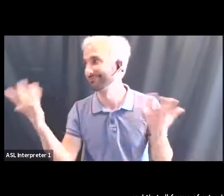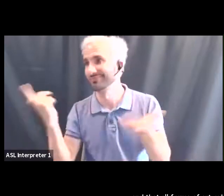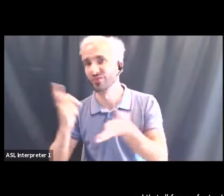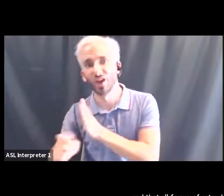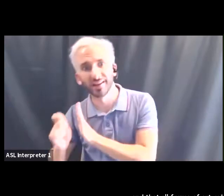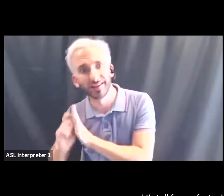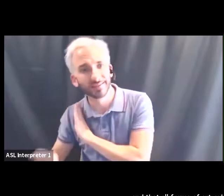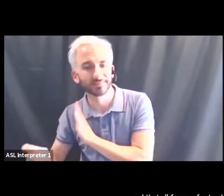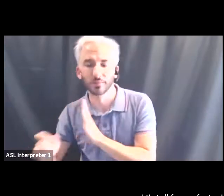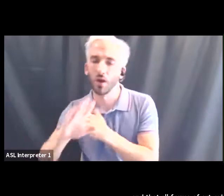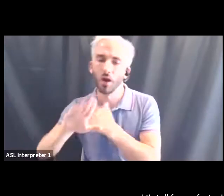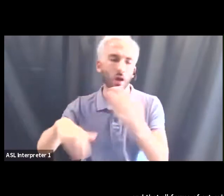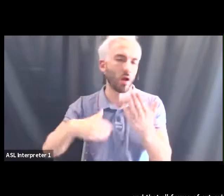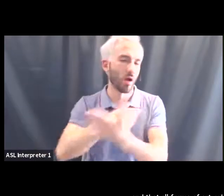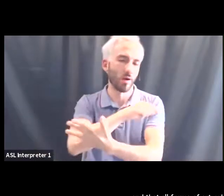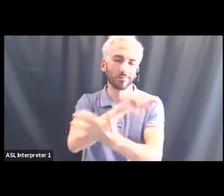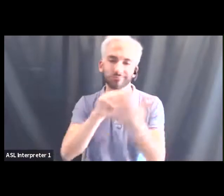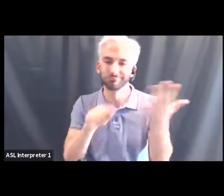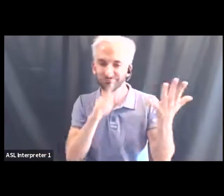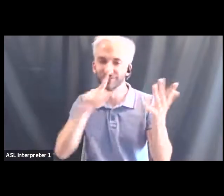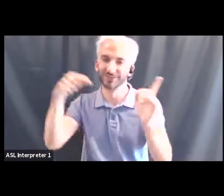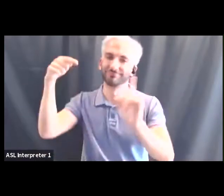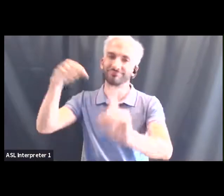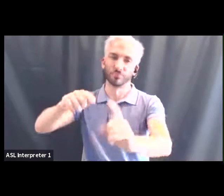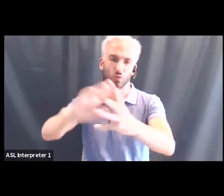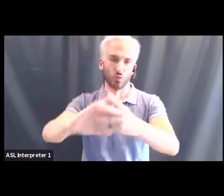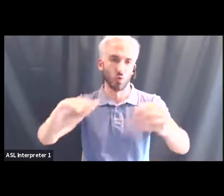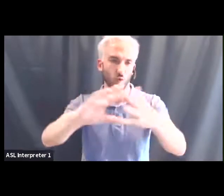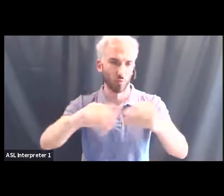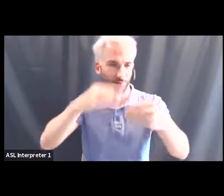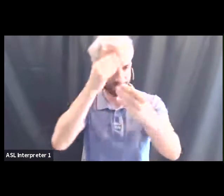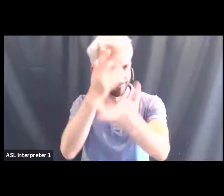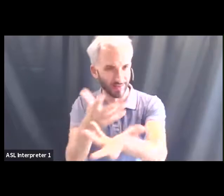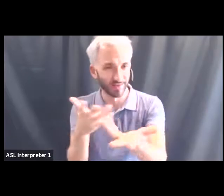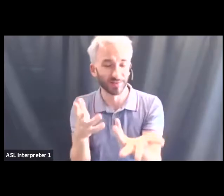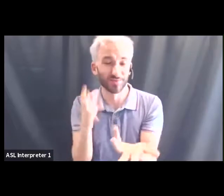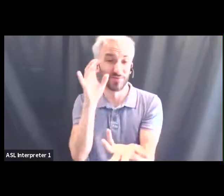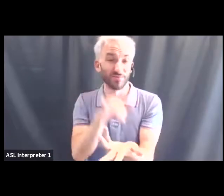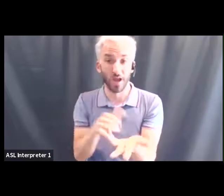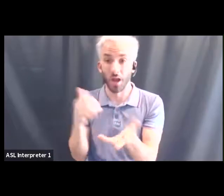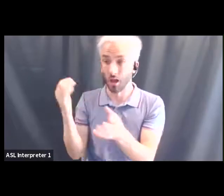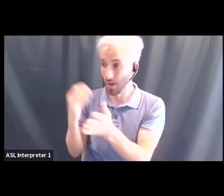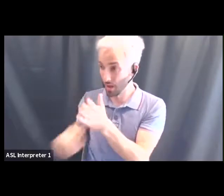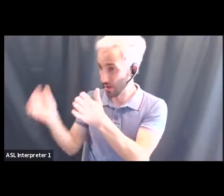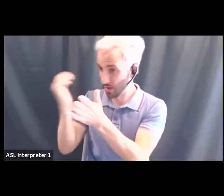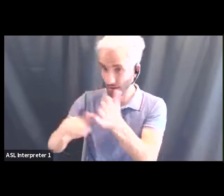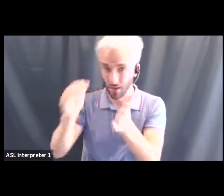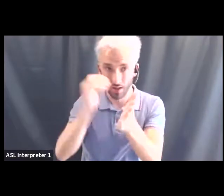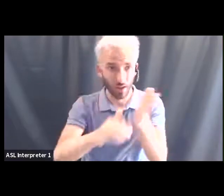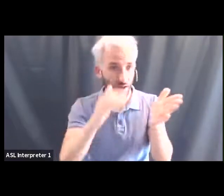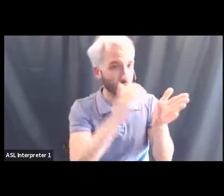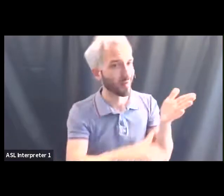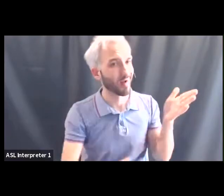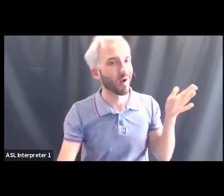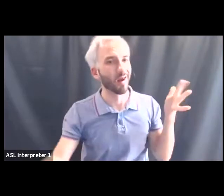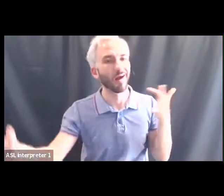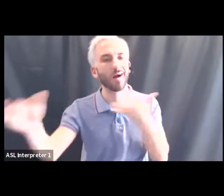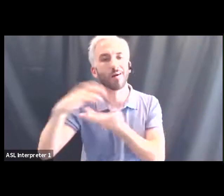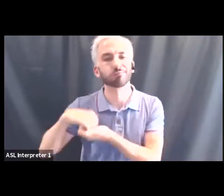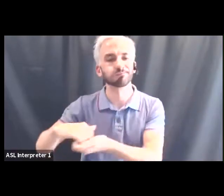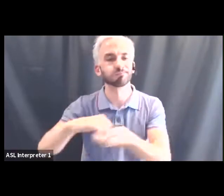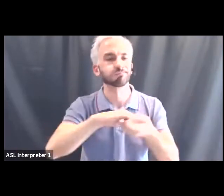writing, they're all forms of storytelling essentially. And that's how we build community and we create connections,